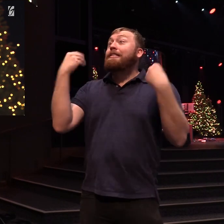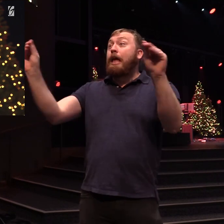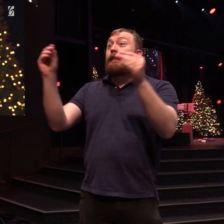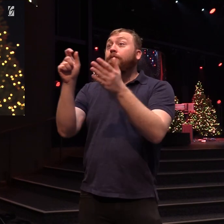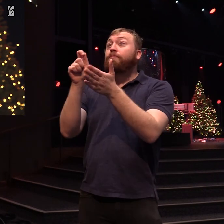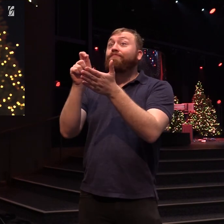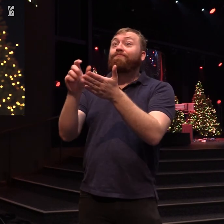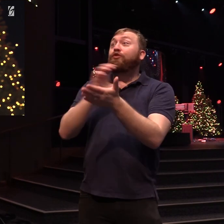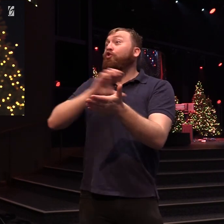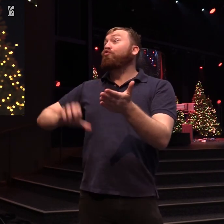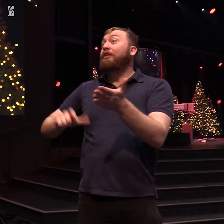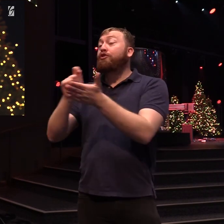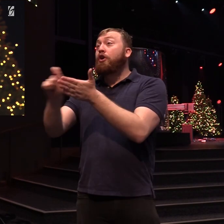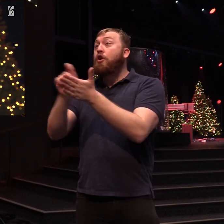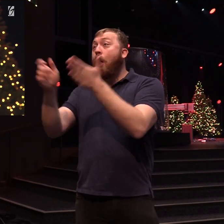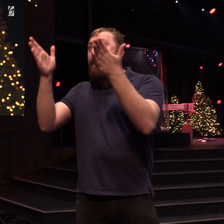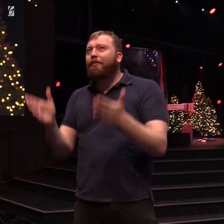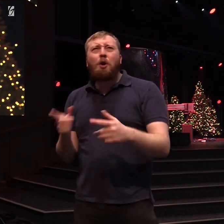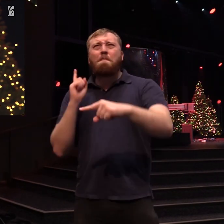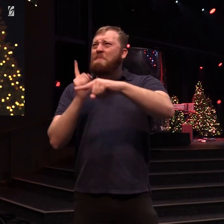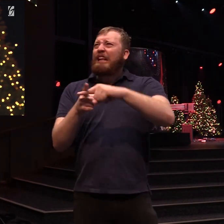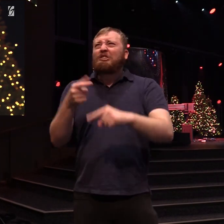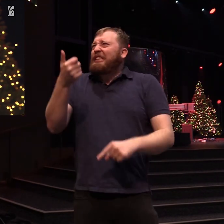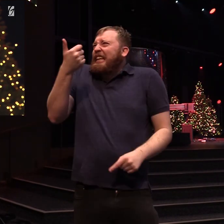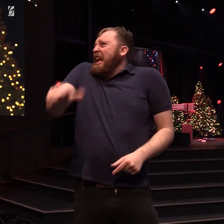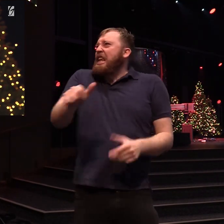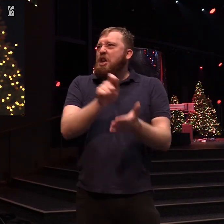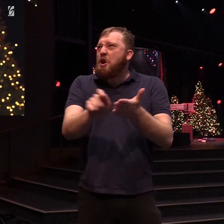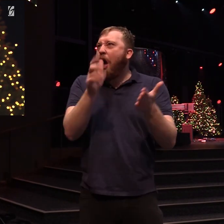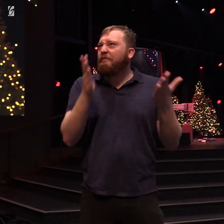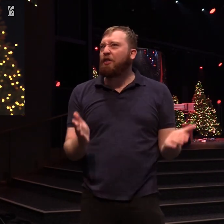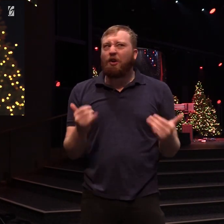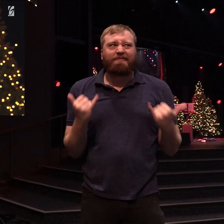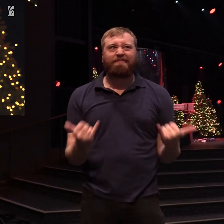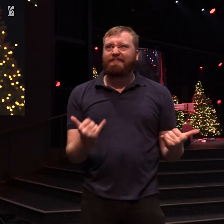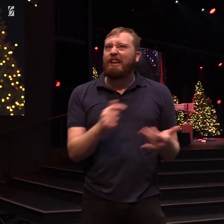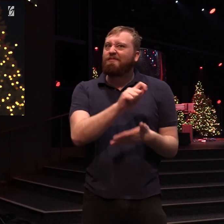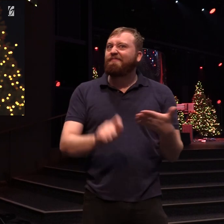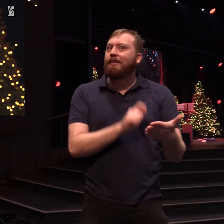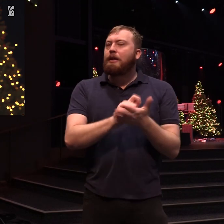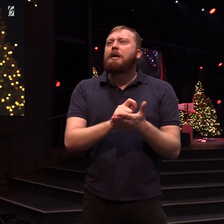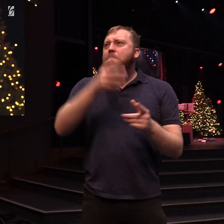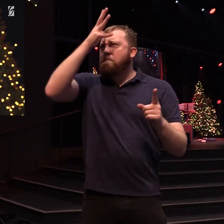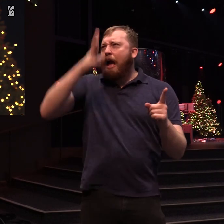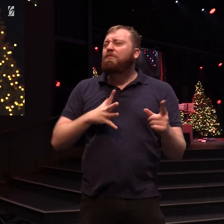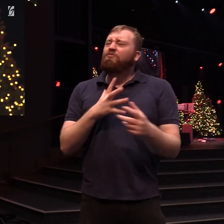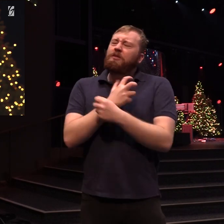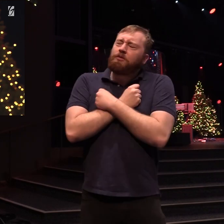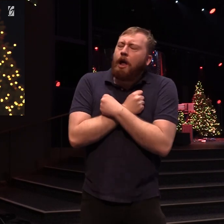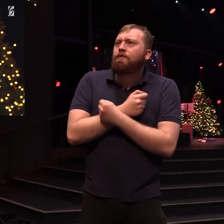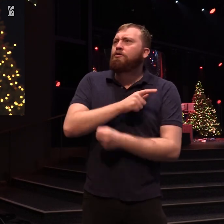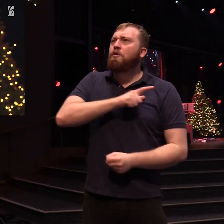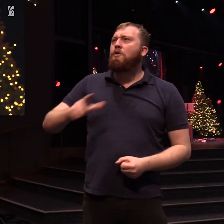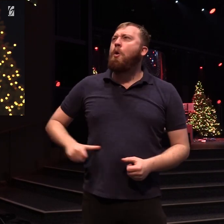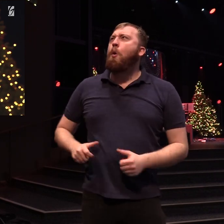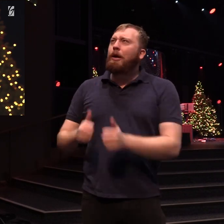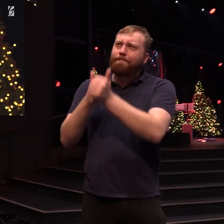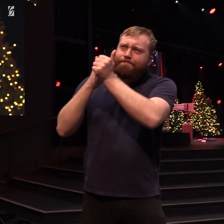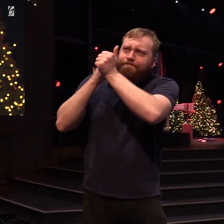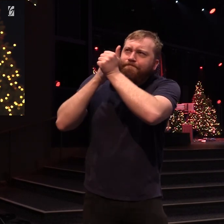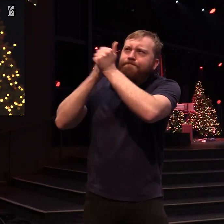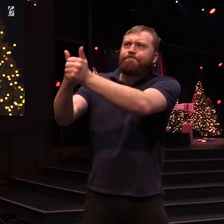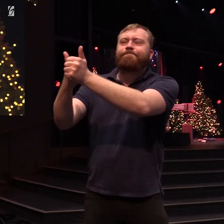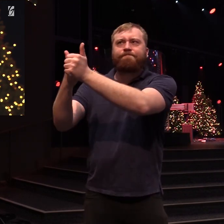best-selling authors of our generation, and a man that loves the Lord, has walked with the Lord, integrity,